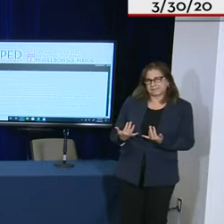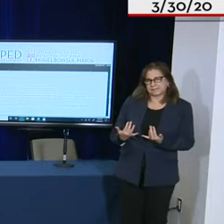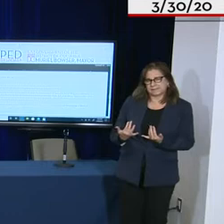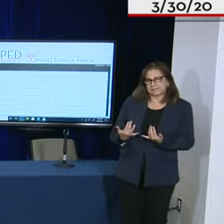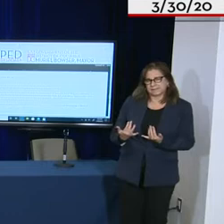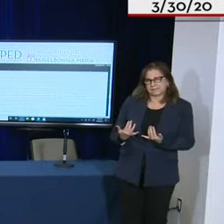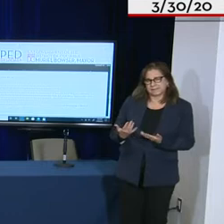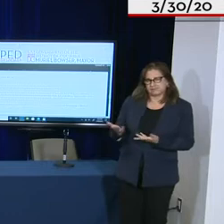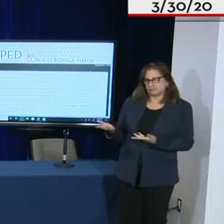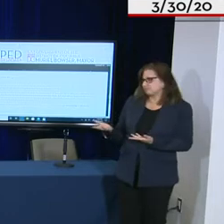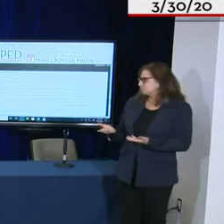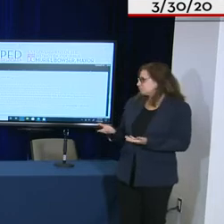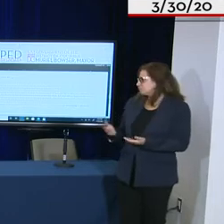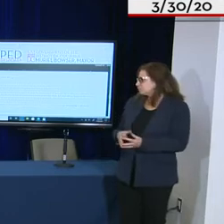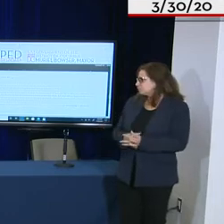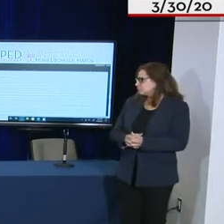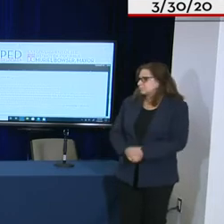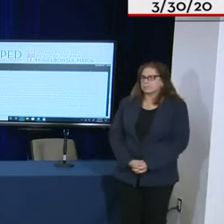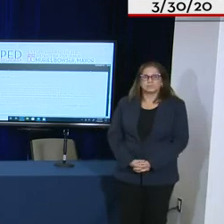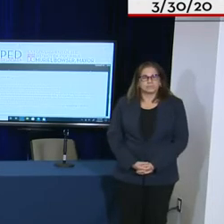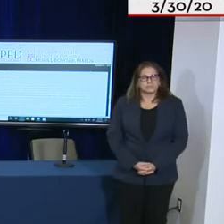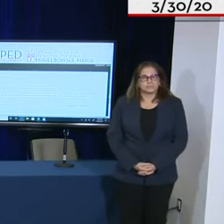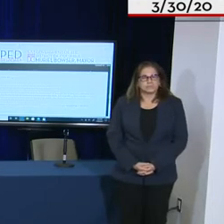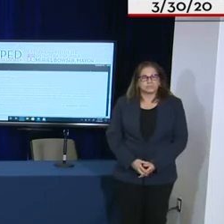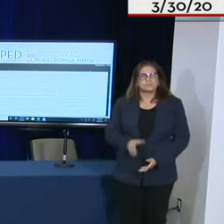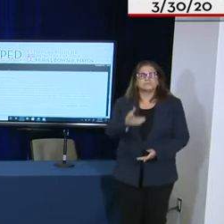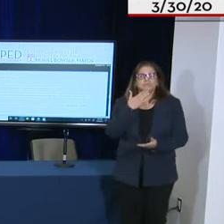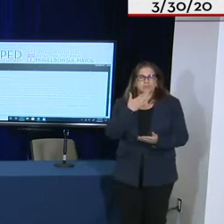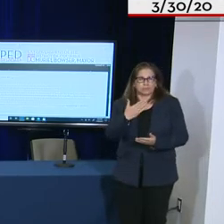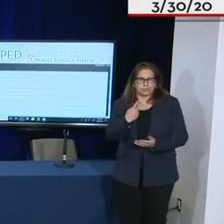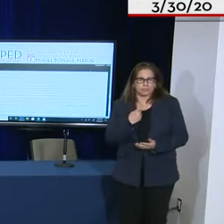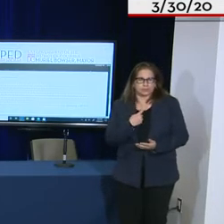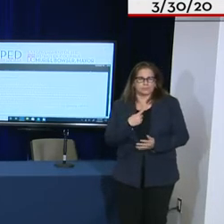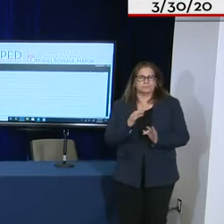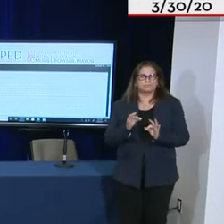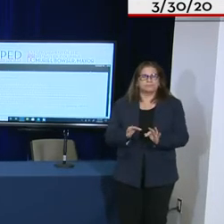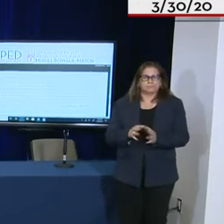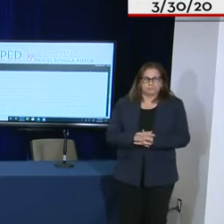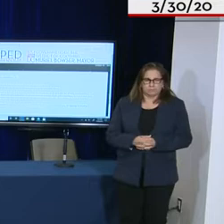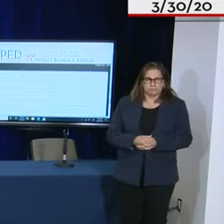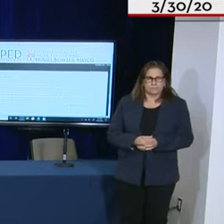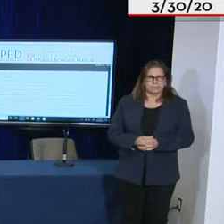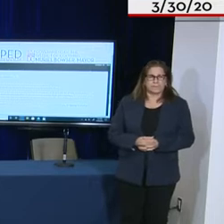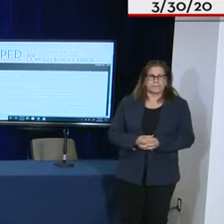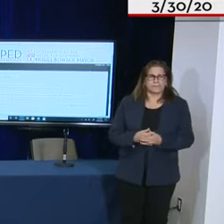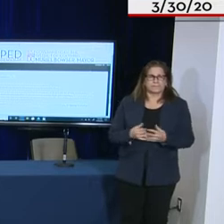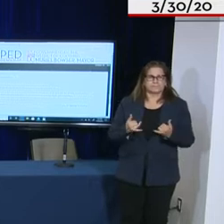virus? Good question, Mr. Morgan. At this time, I think you would probably be able to check the